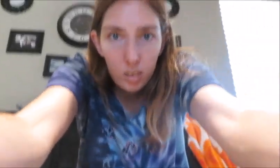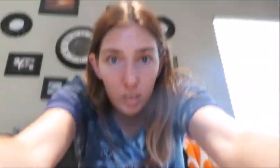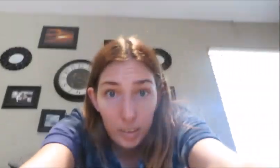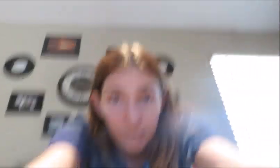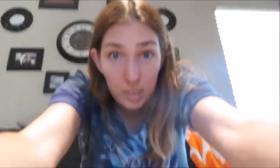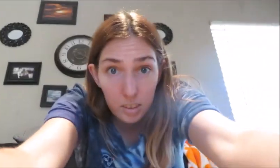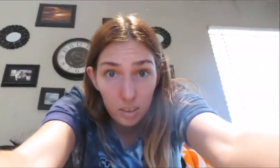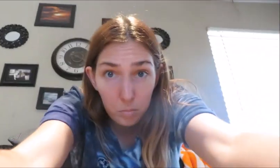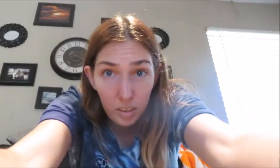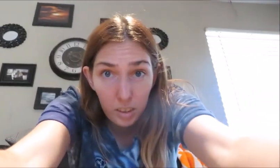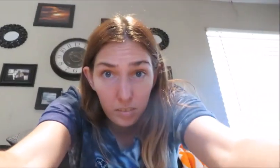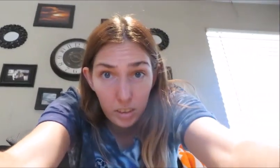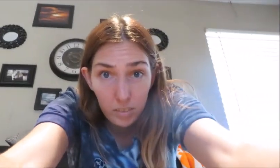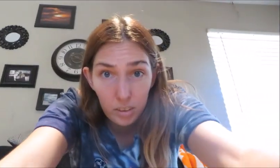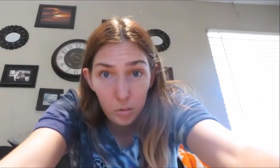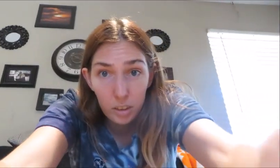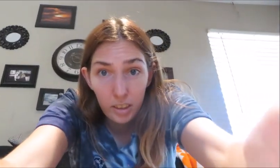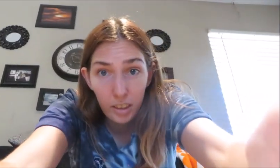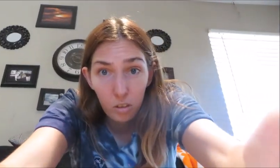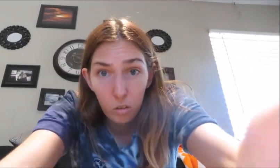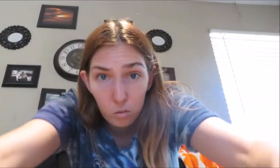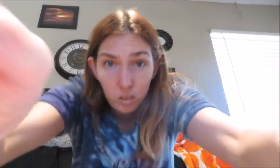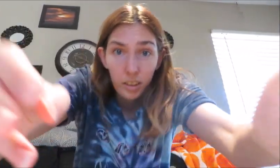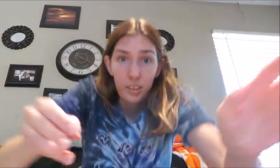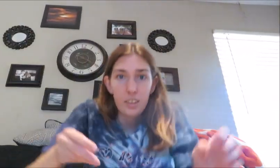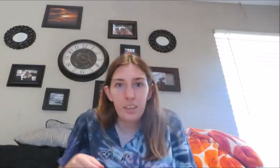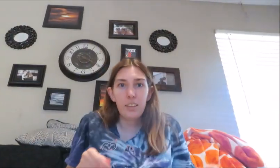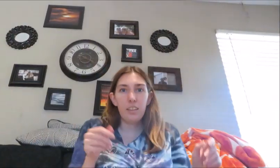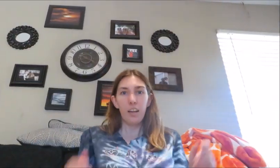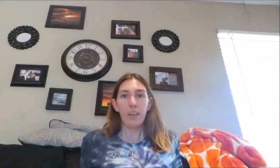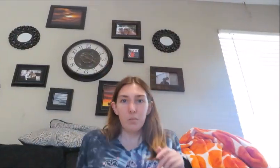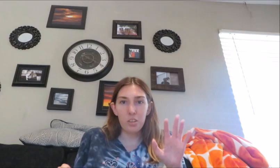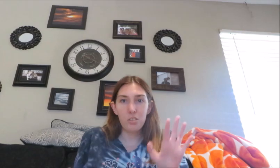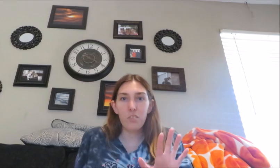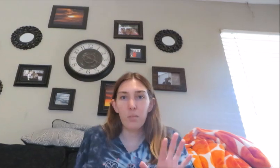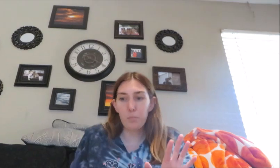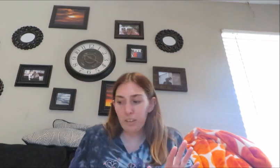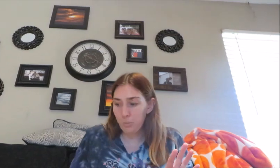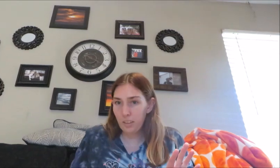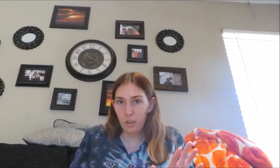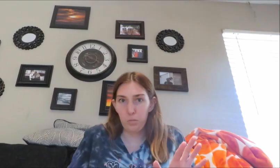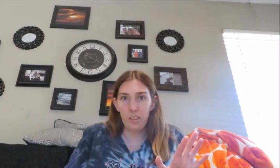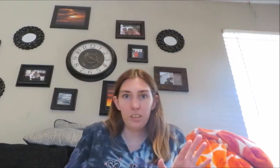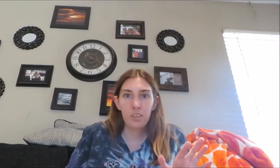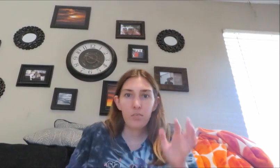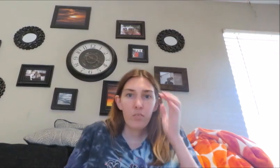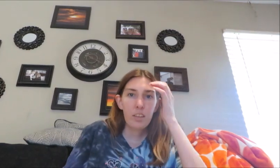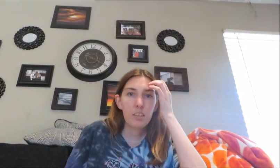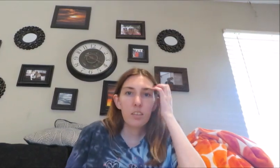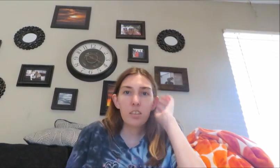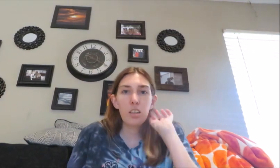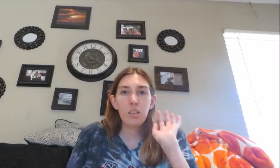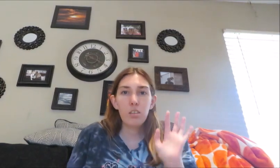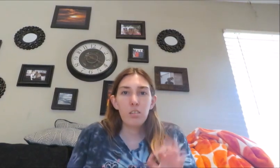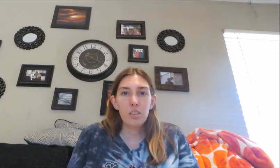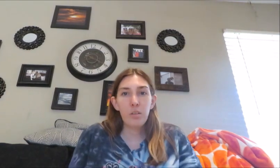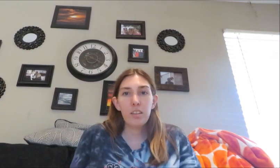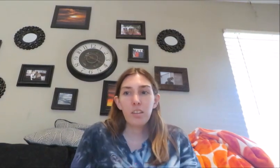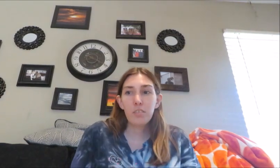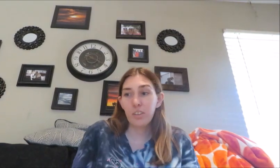Okay, yes, this is going to be a very, very weird angle. Like I said, I am new to filming back on my camera, so it's probably going to look very